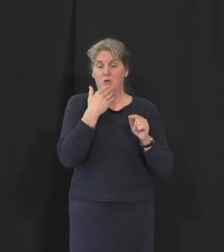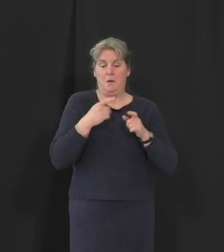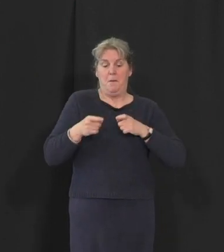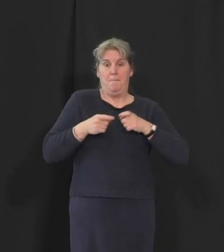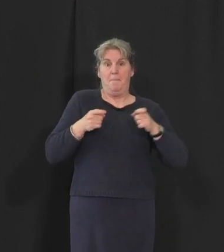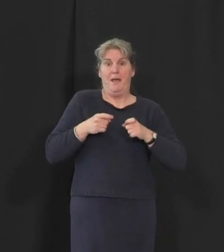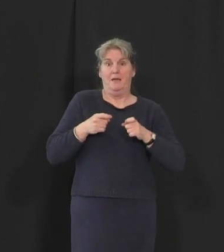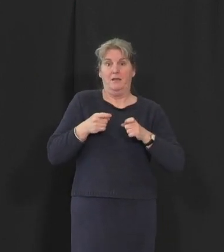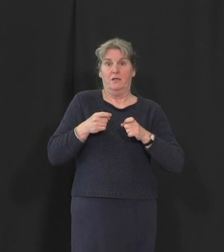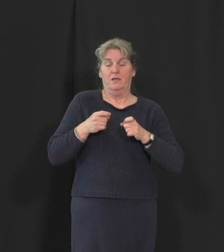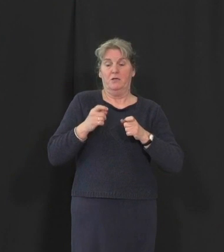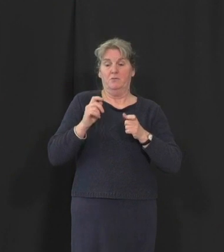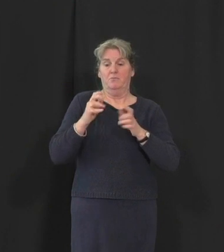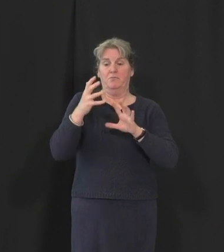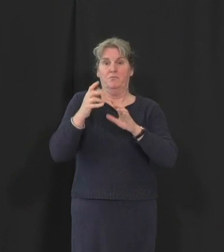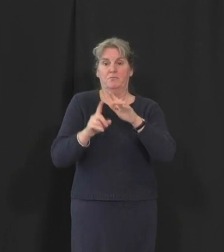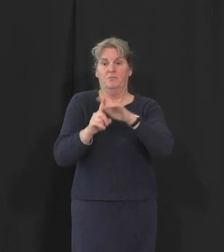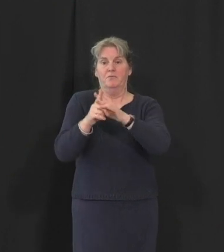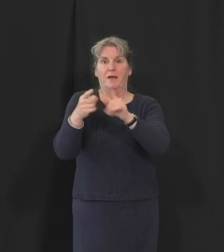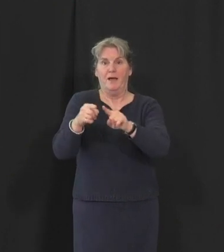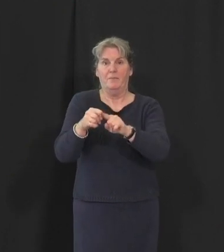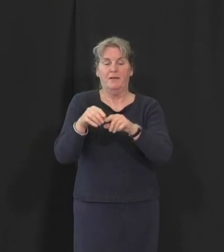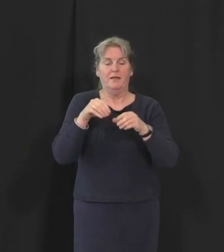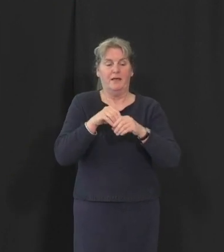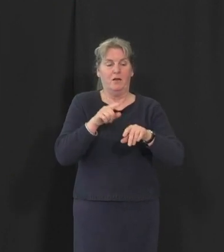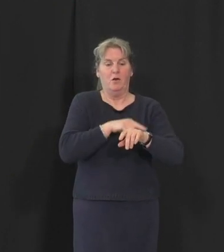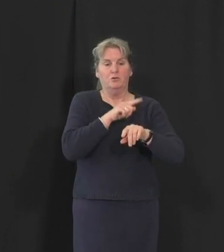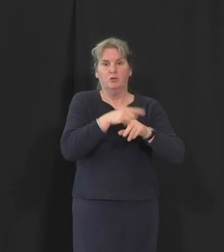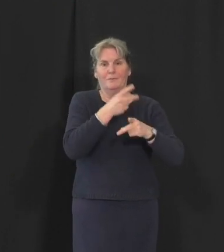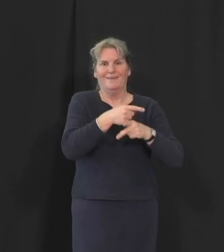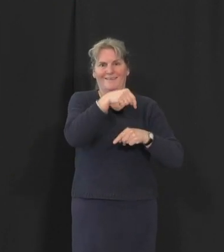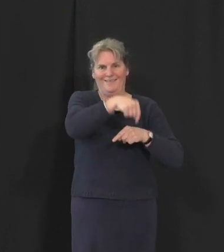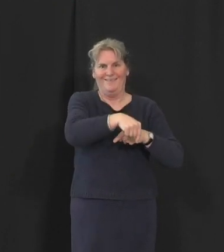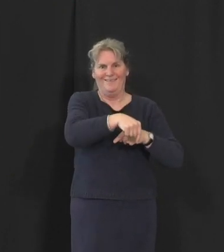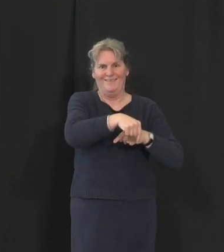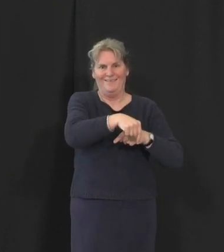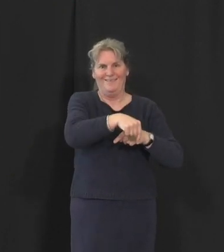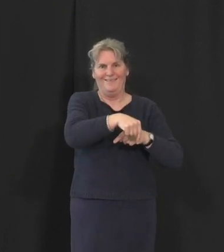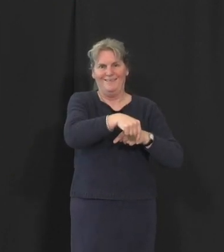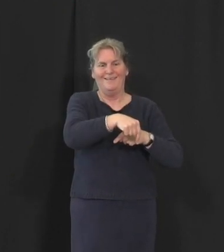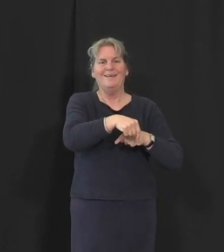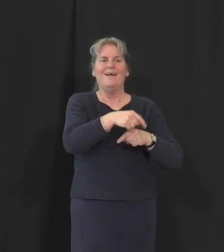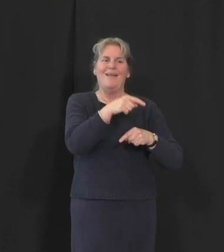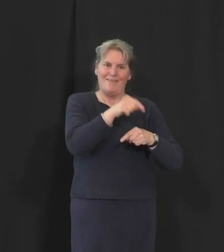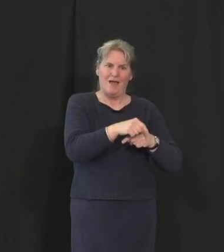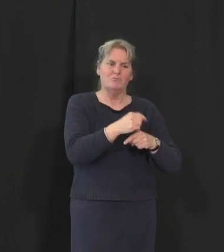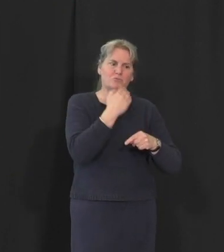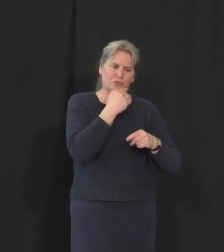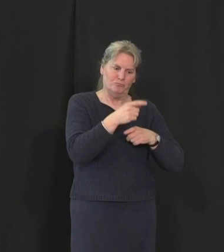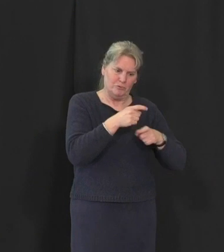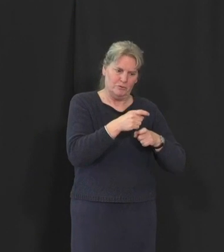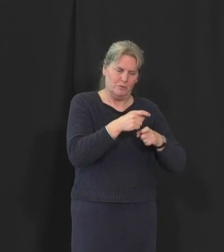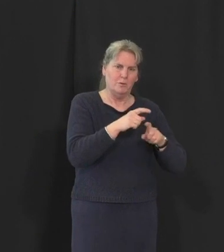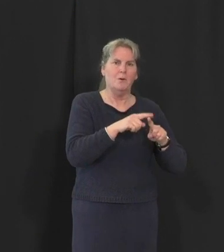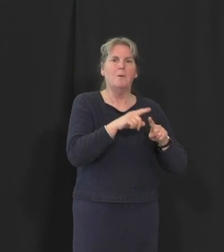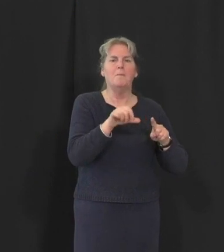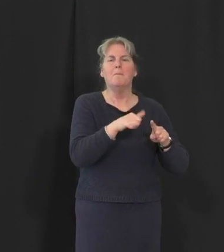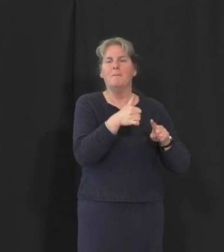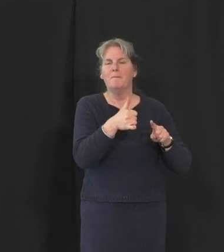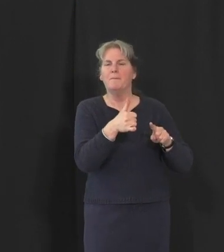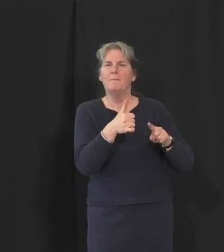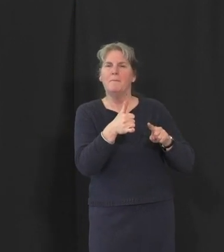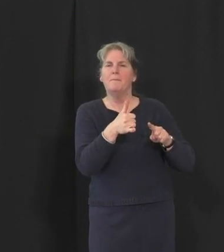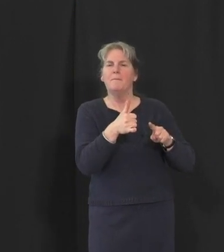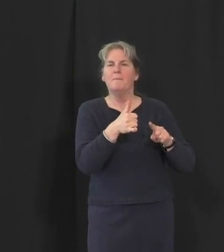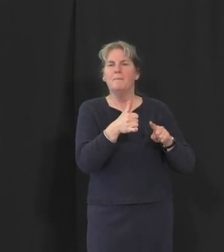control capacity in continuing care. But there may be further details to get us to a really comfortable